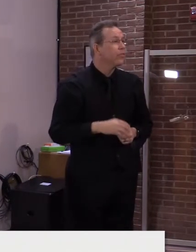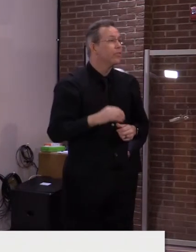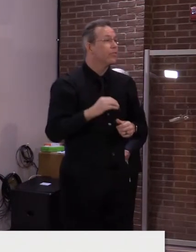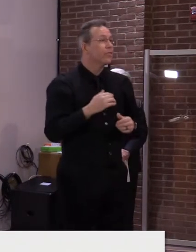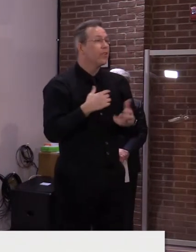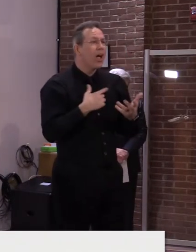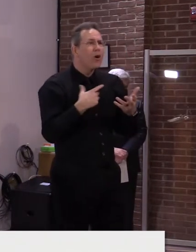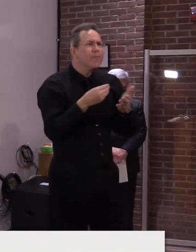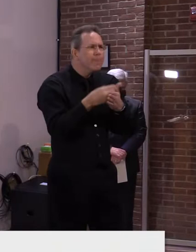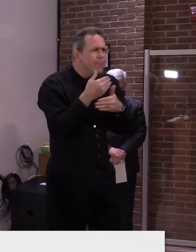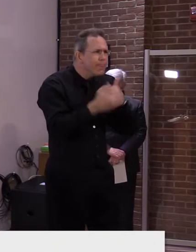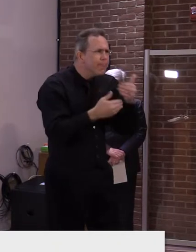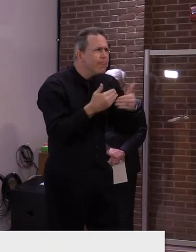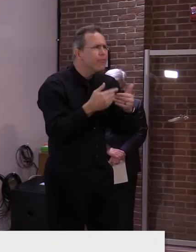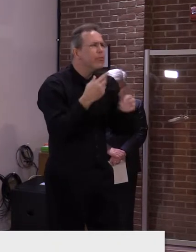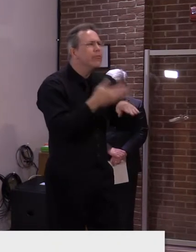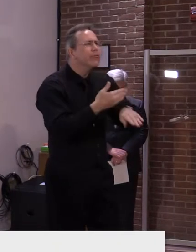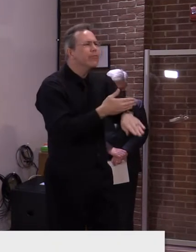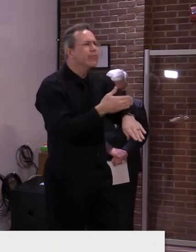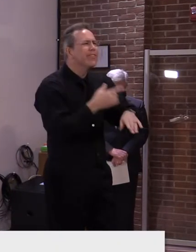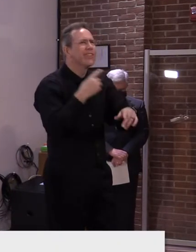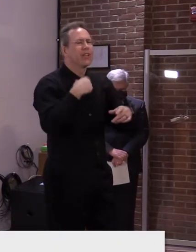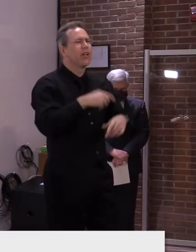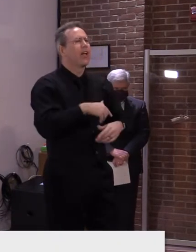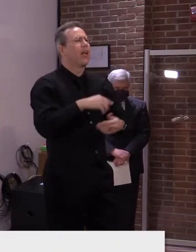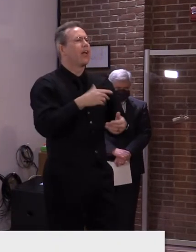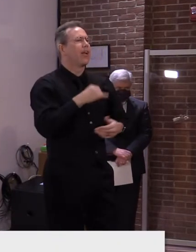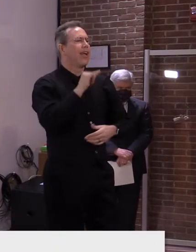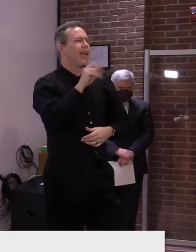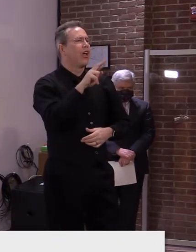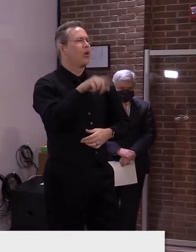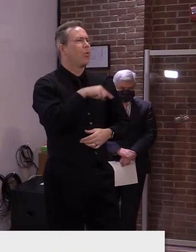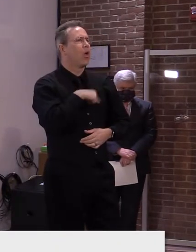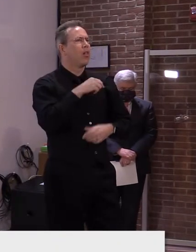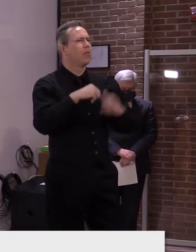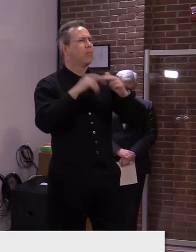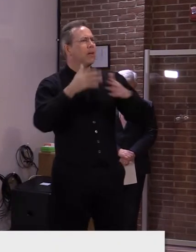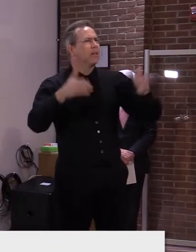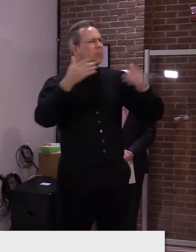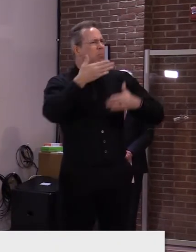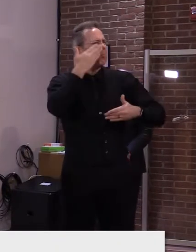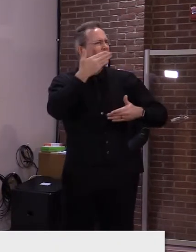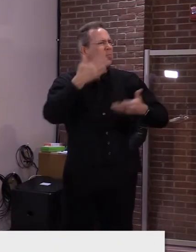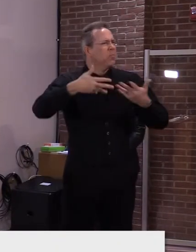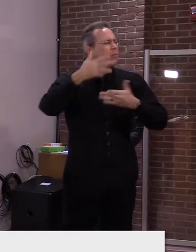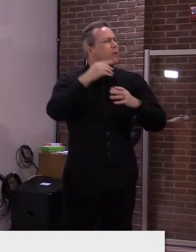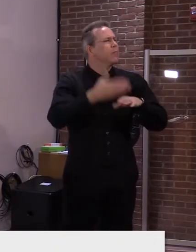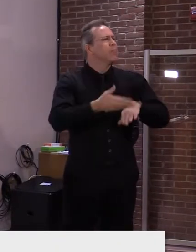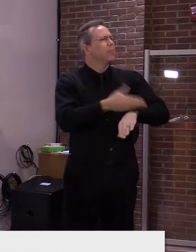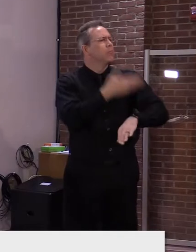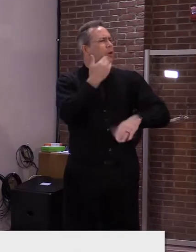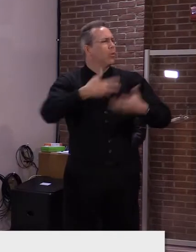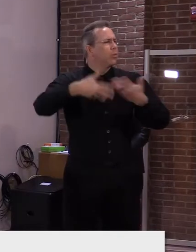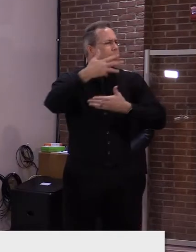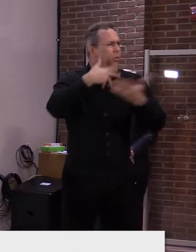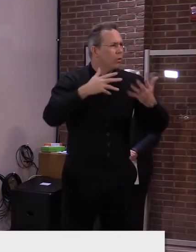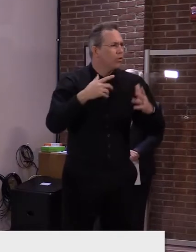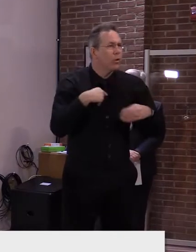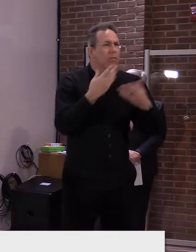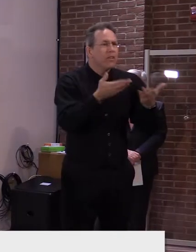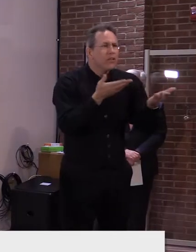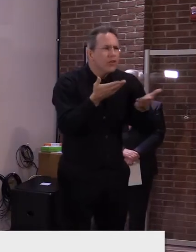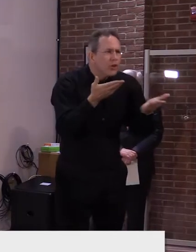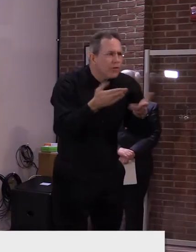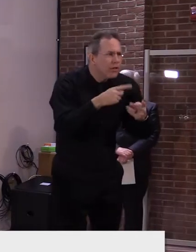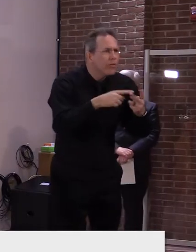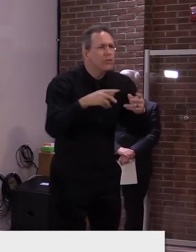quality and other health and safety issues, supporting integrated service delivery models in all regions, and addressing learning